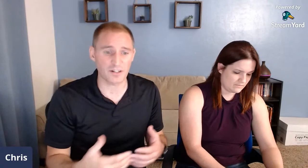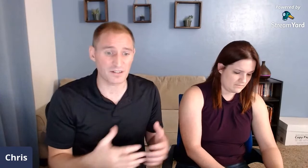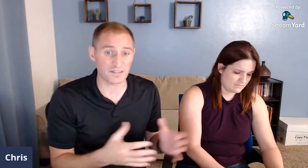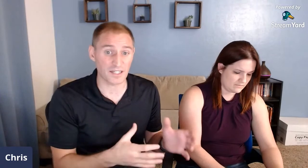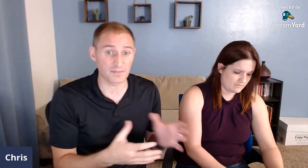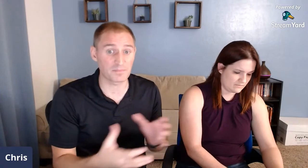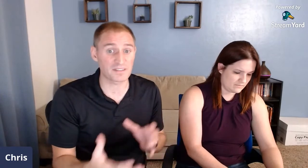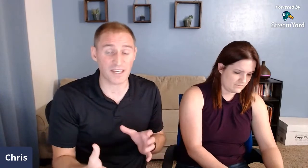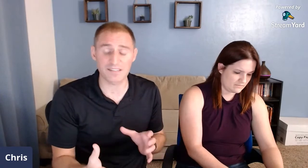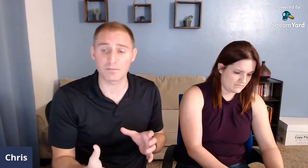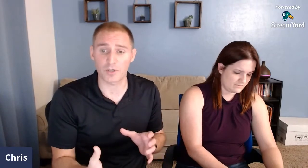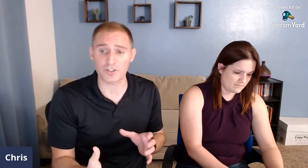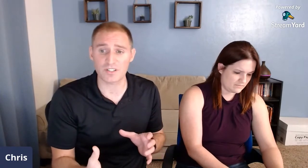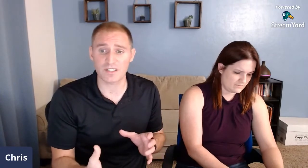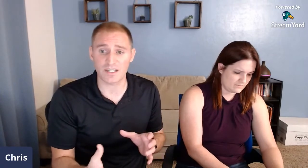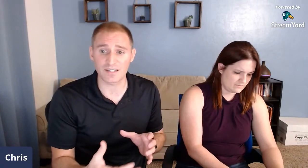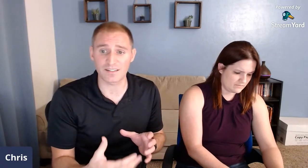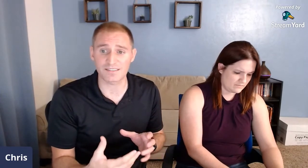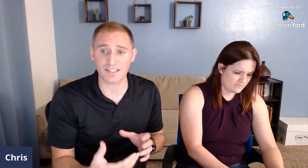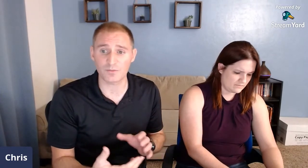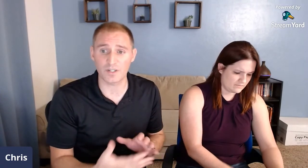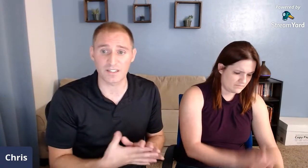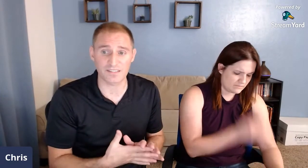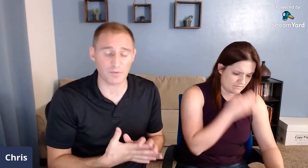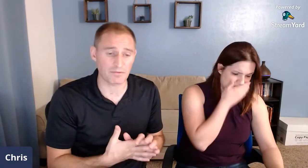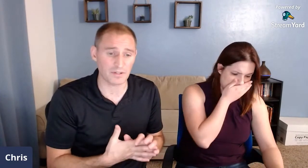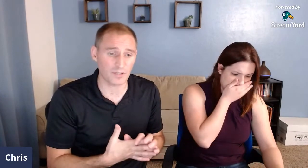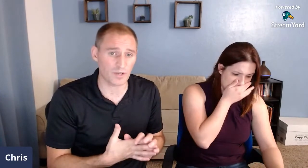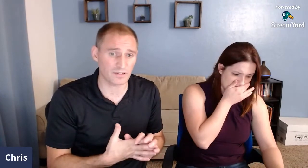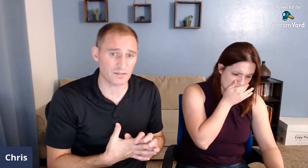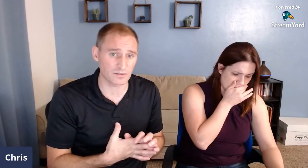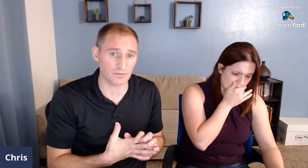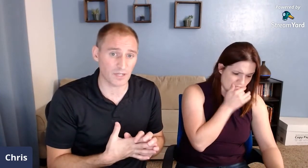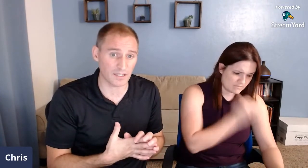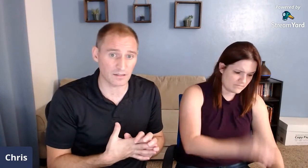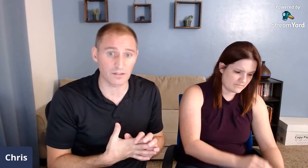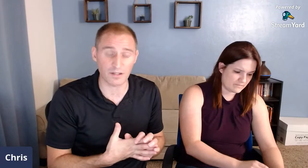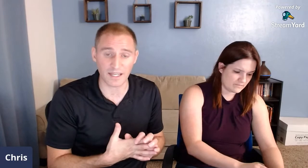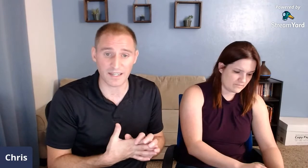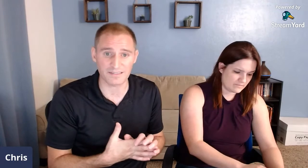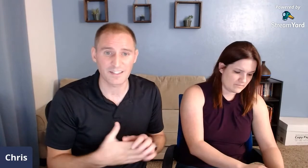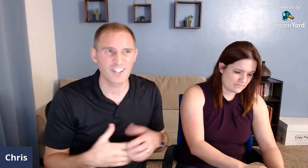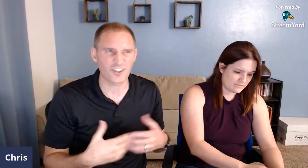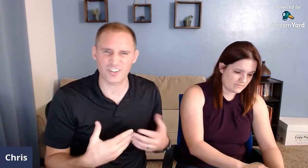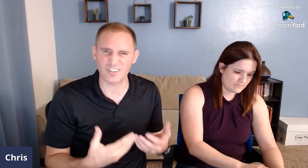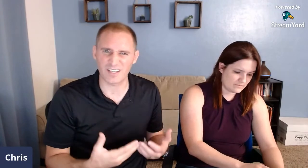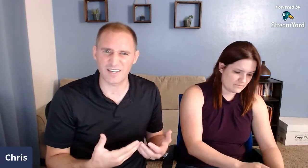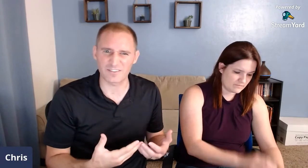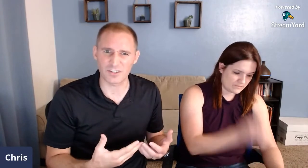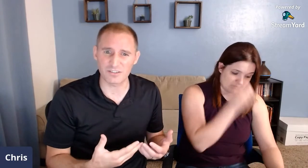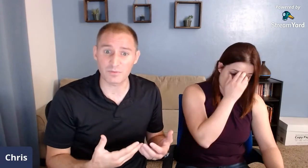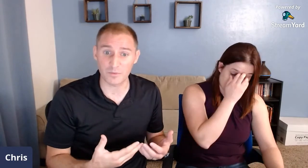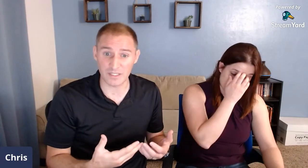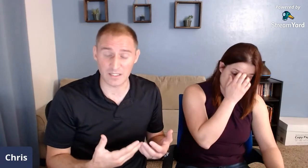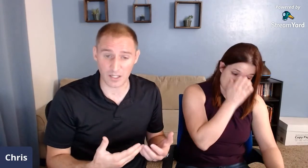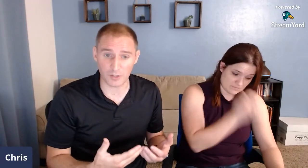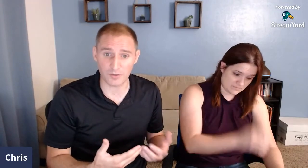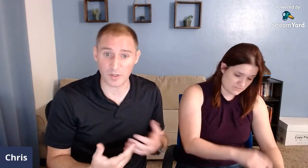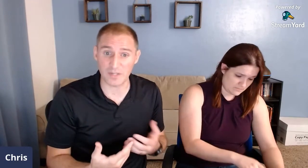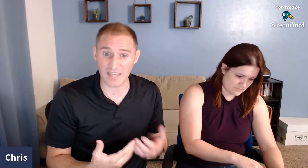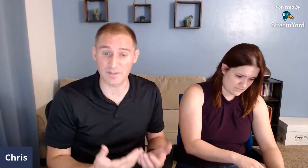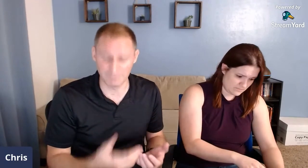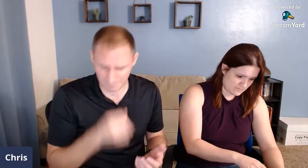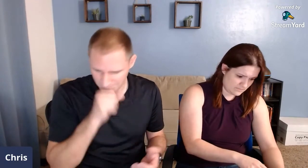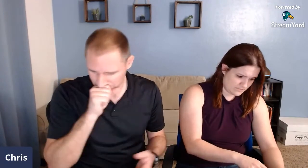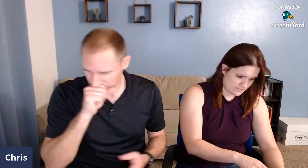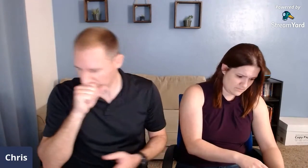as far as besides immersion. And the second one is that we really want to utilize or use what we know,